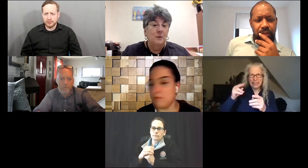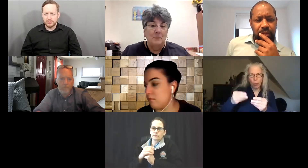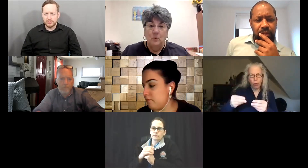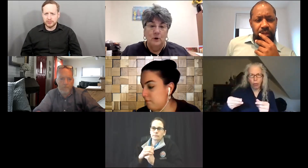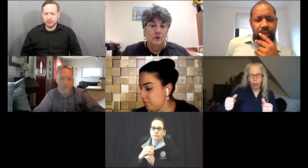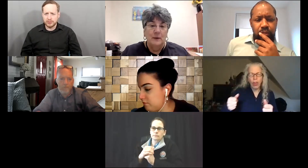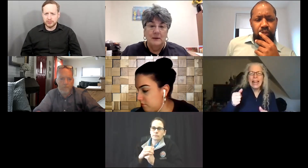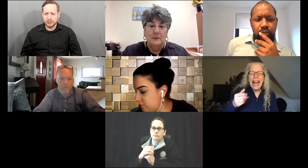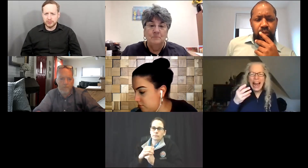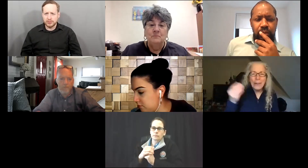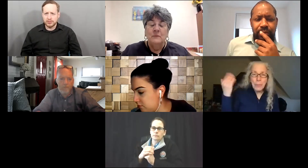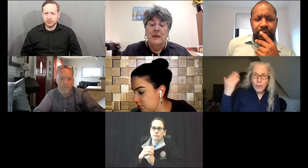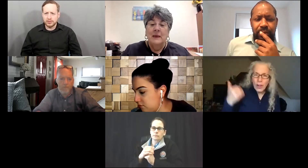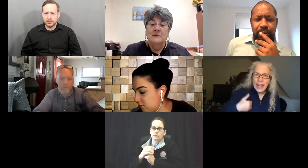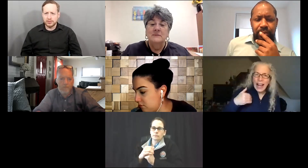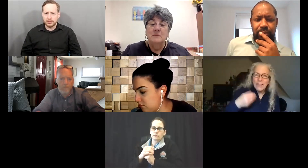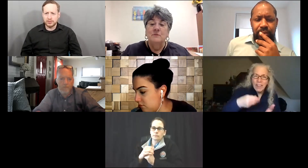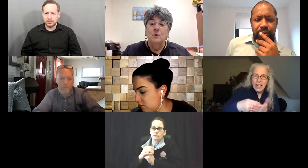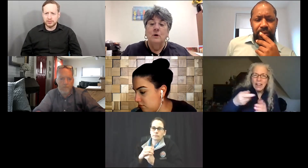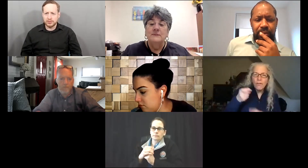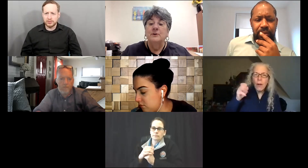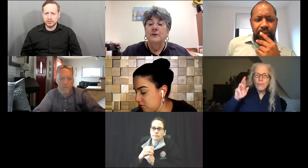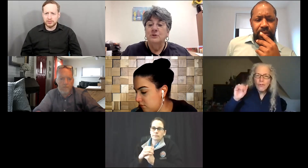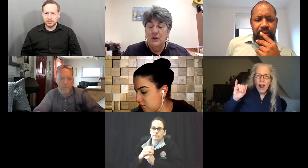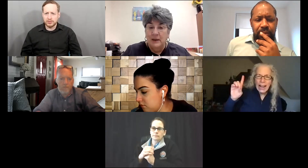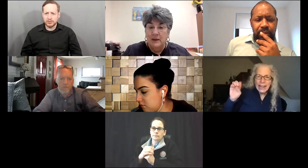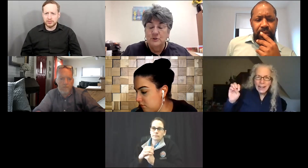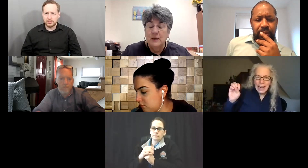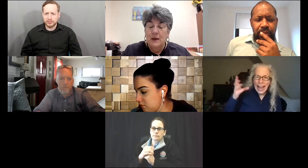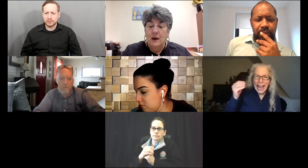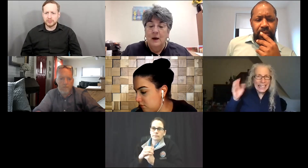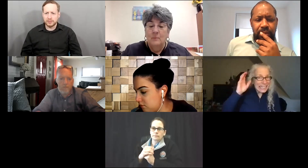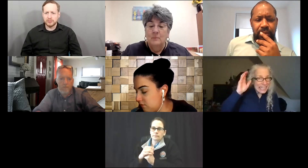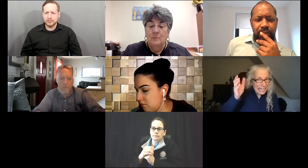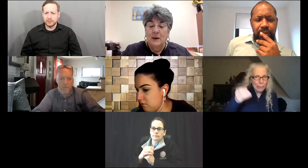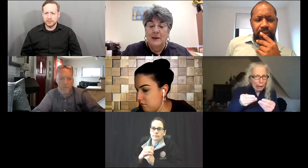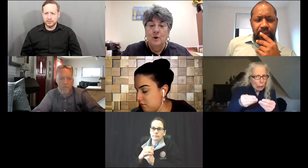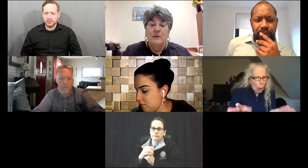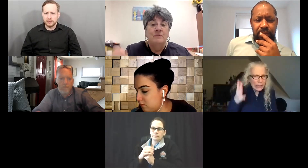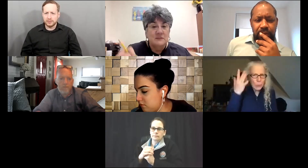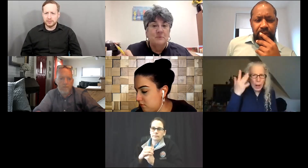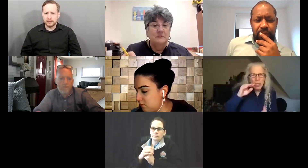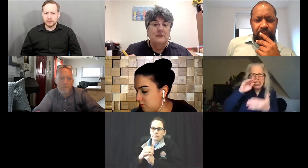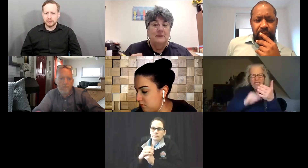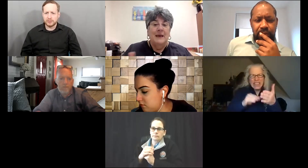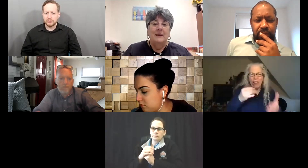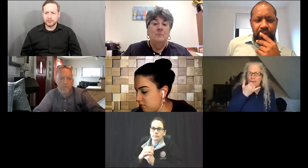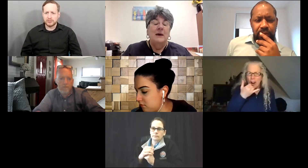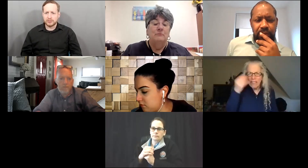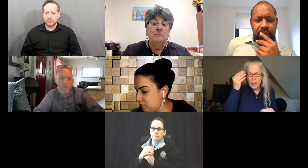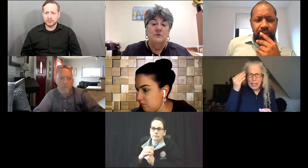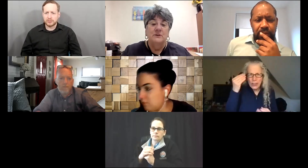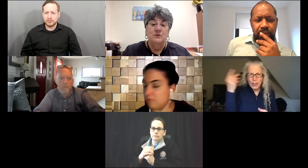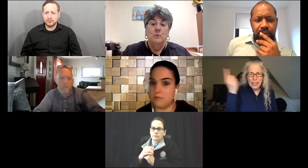do the paperwork correctly. And some of the criteria changed. But I know in this building, it had a